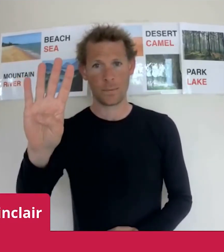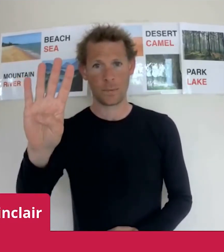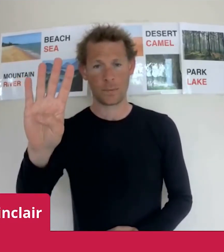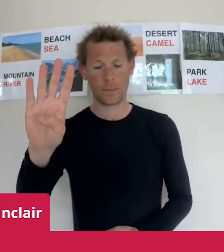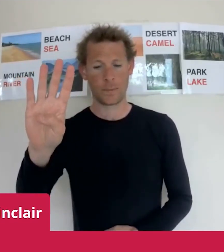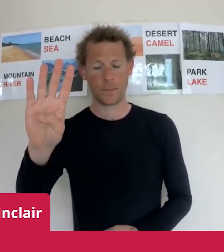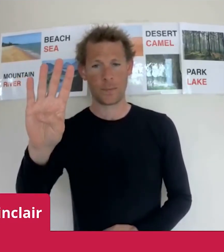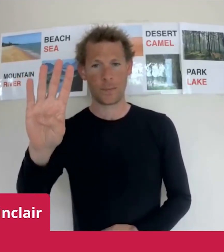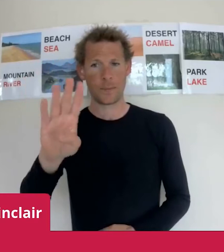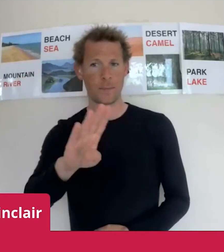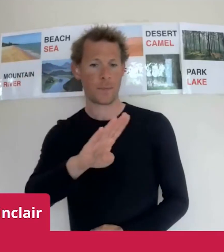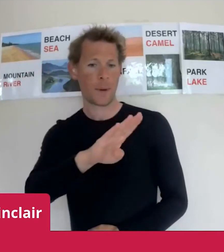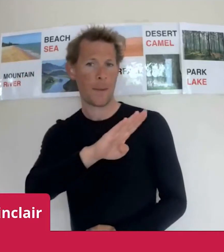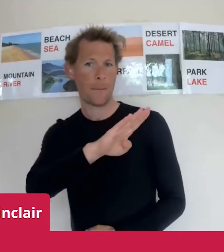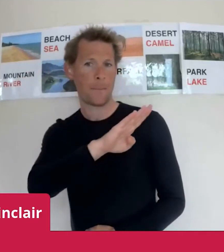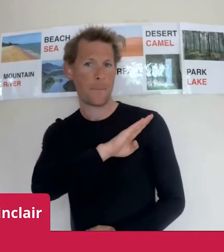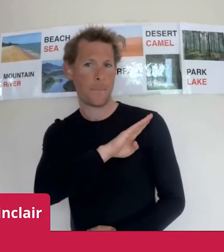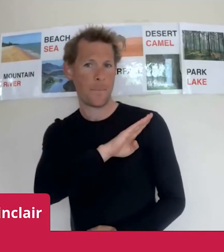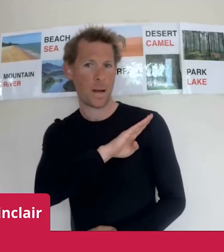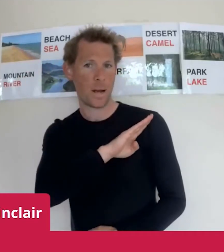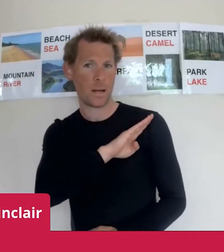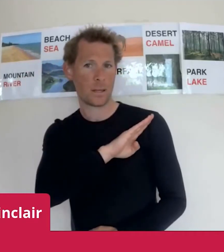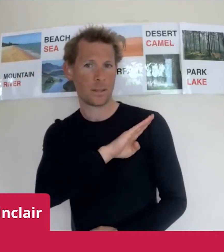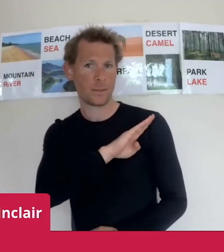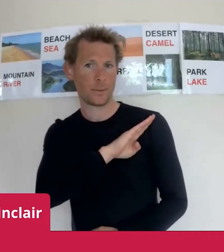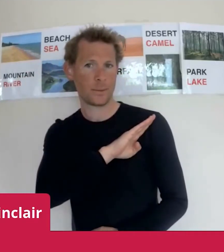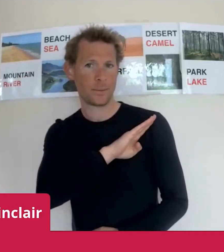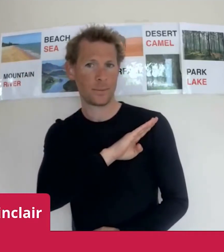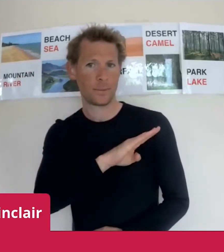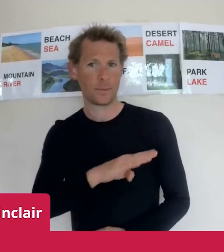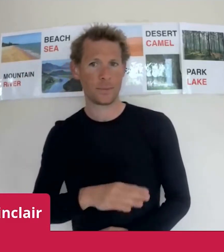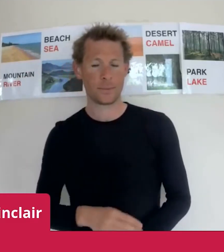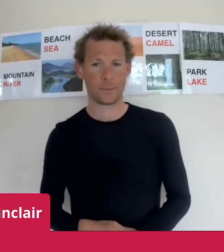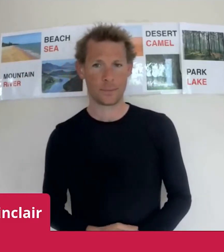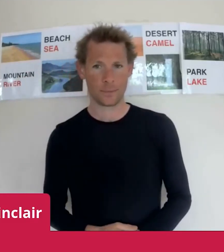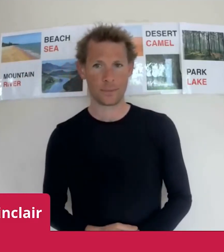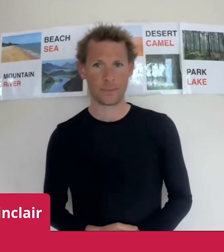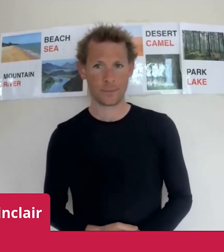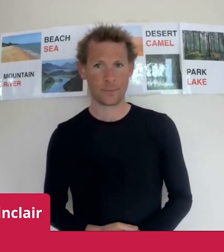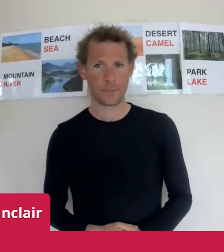with your four fingers pointing up, across to your shoulder, park.